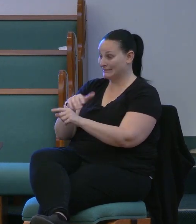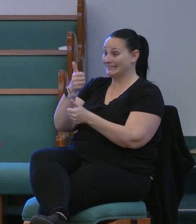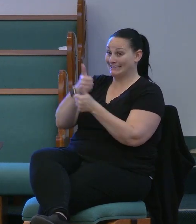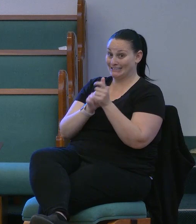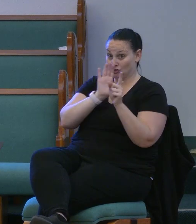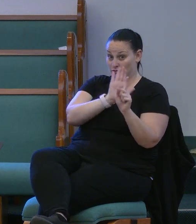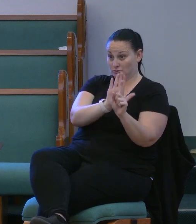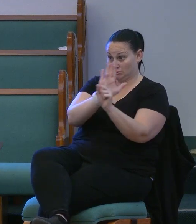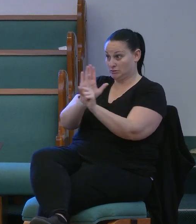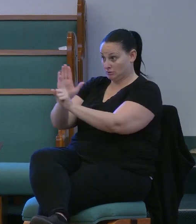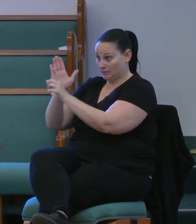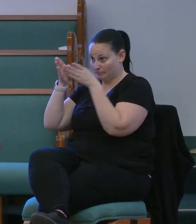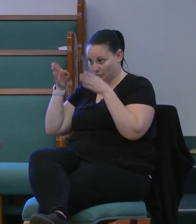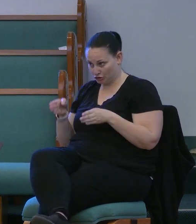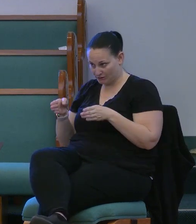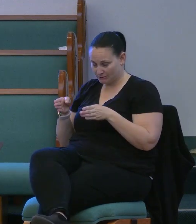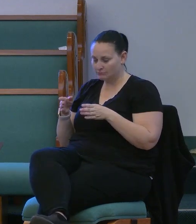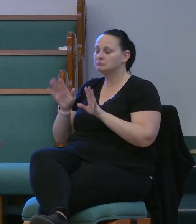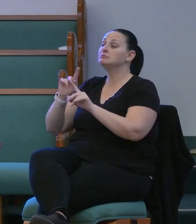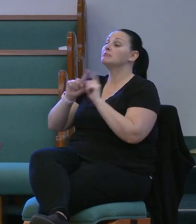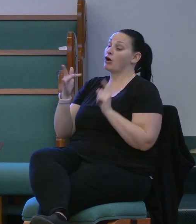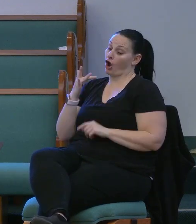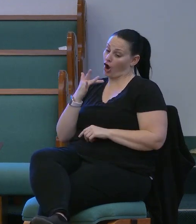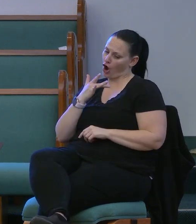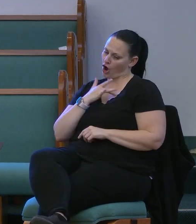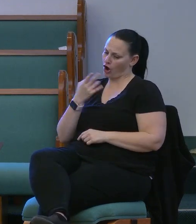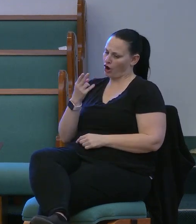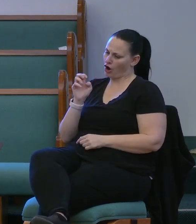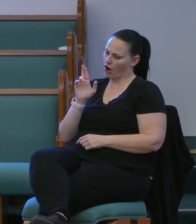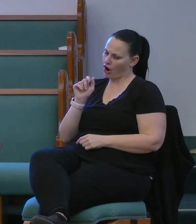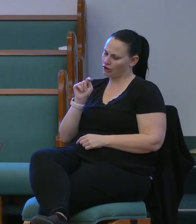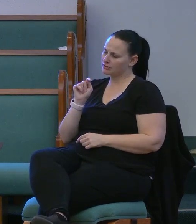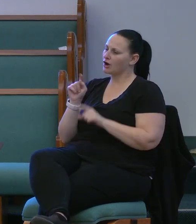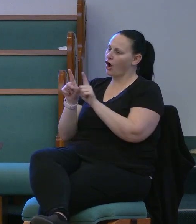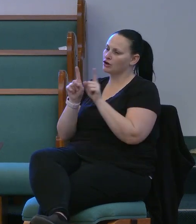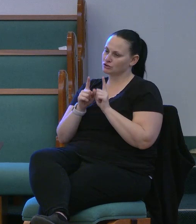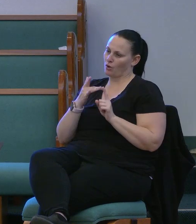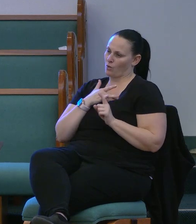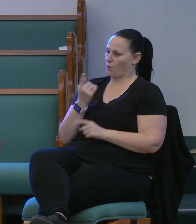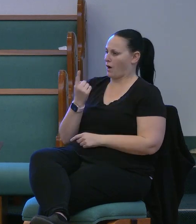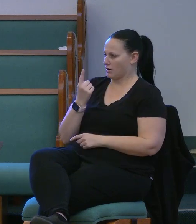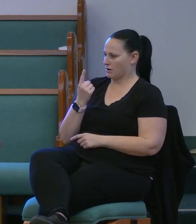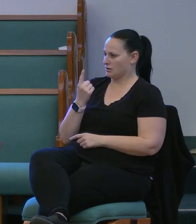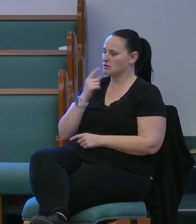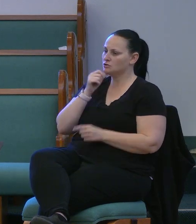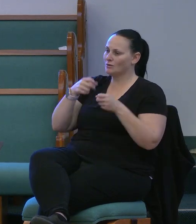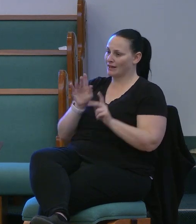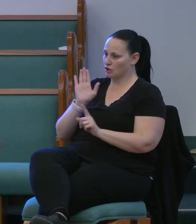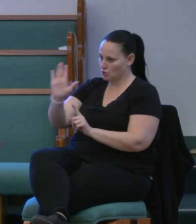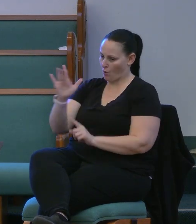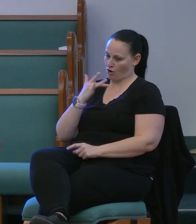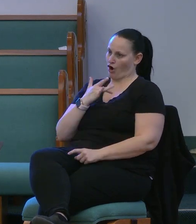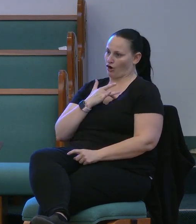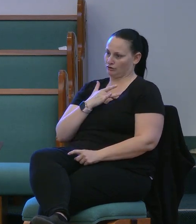of you. But heart is also singular. Do not let your